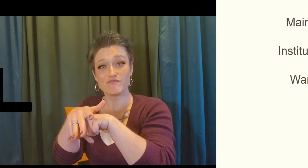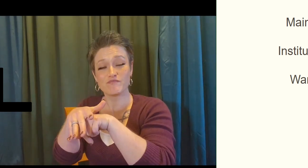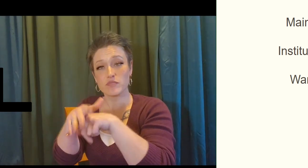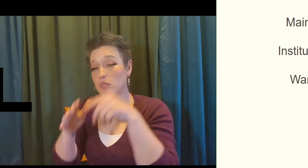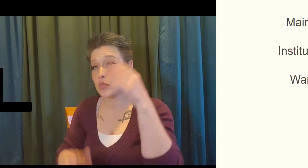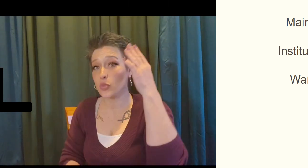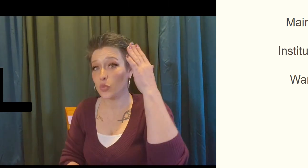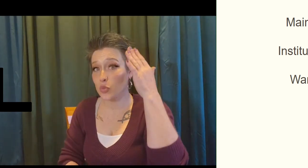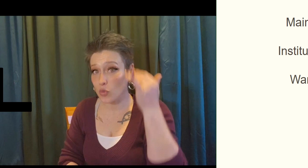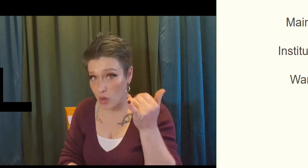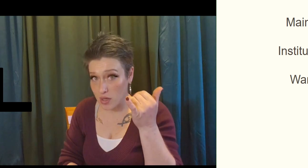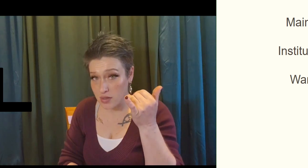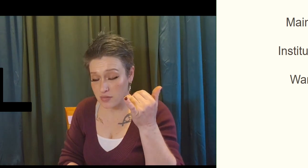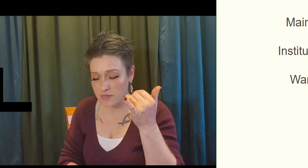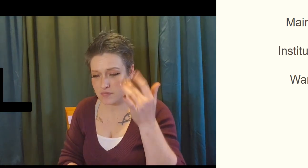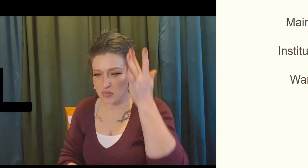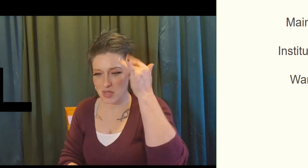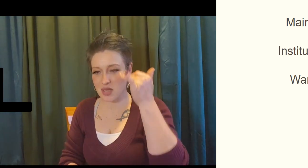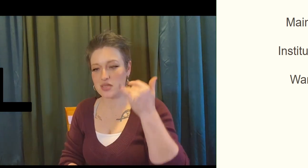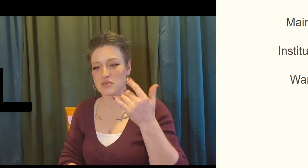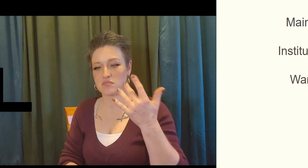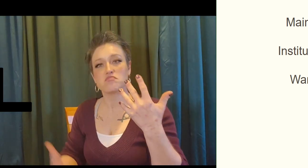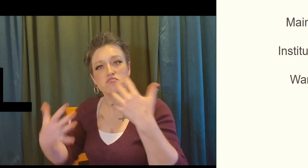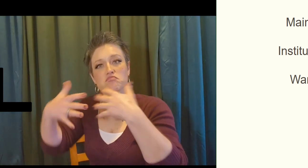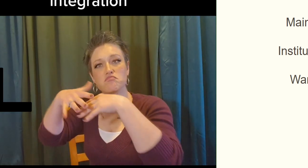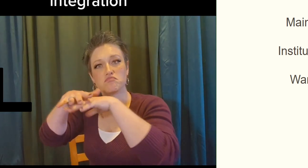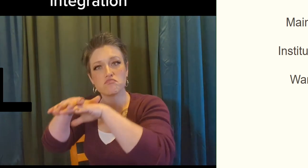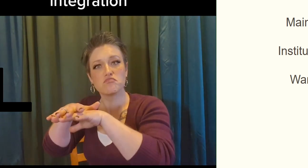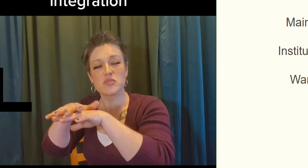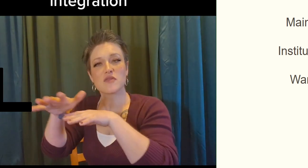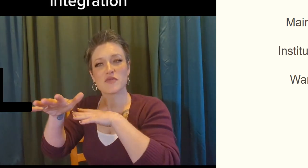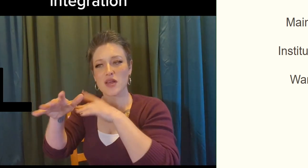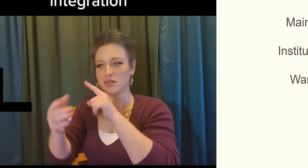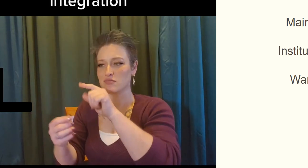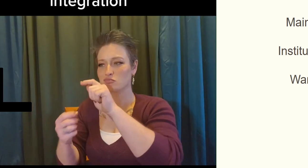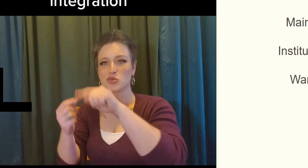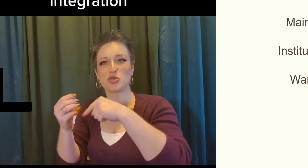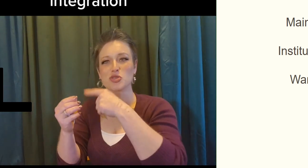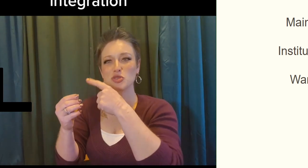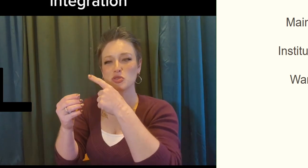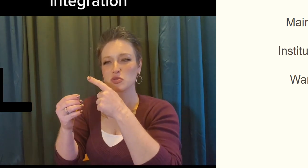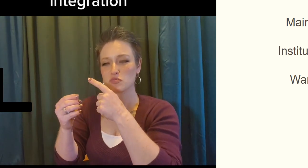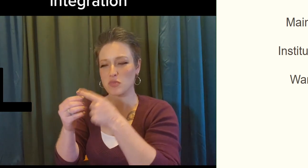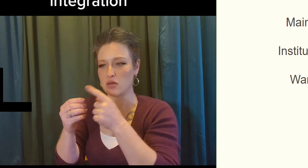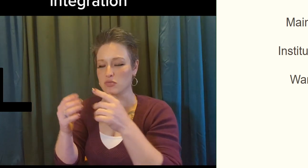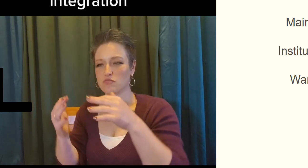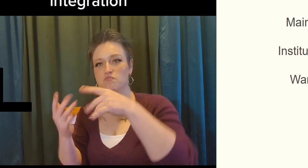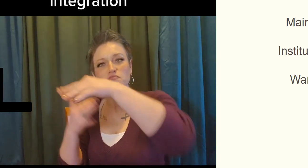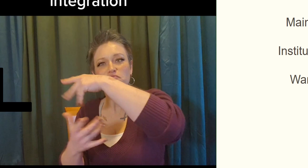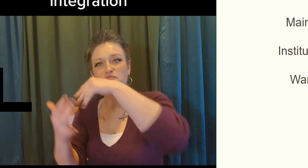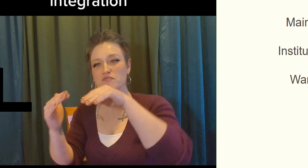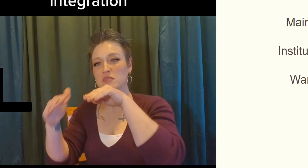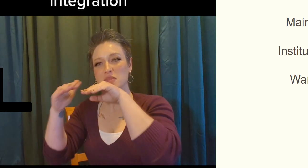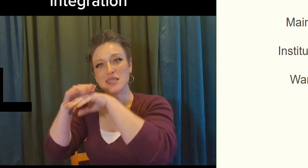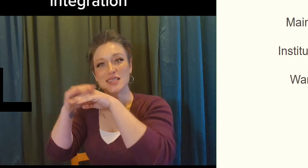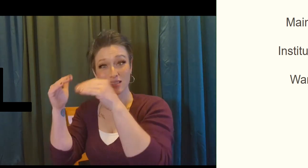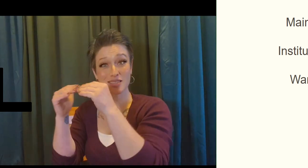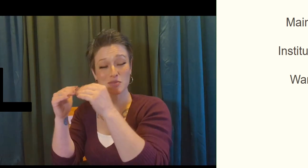people who tend to sign it like this. The reason this happens is because, yes, the idea of